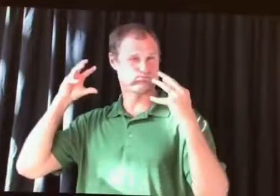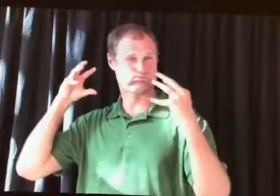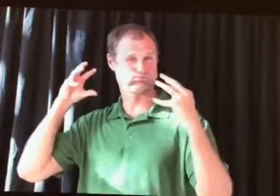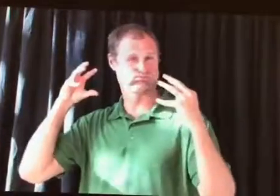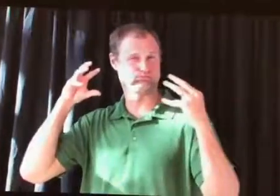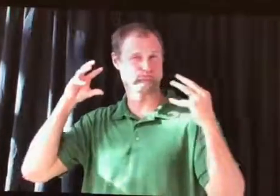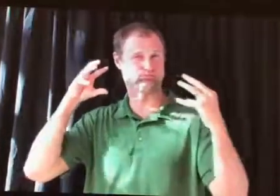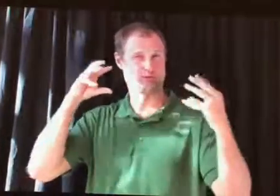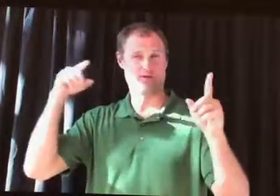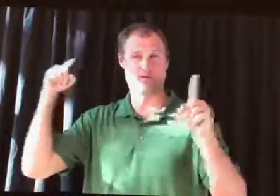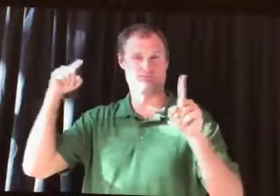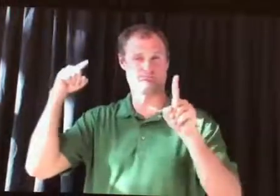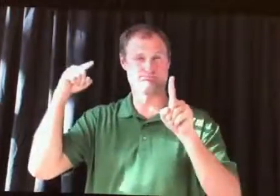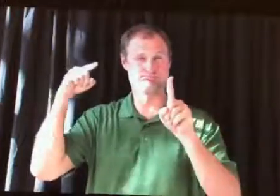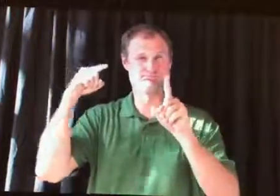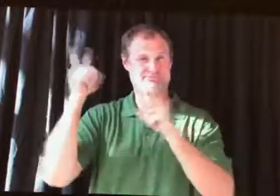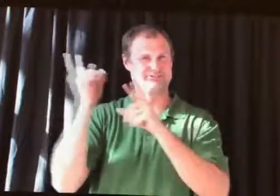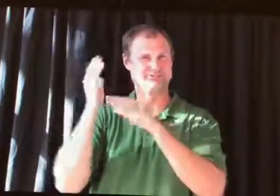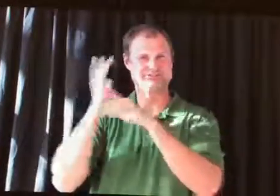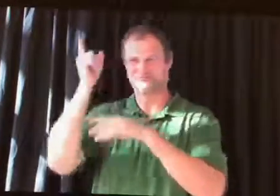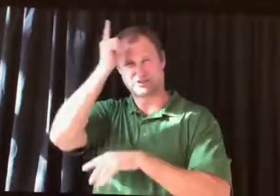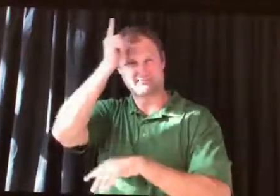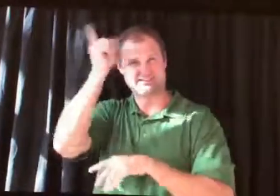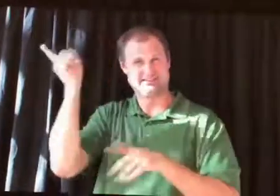The Hindenburg blimp, do you remember that?